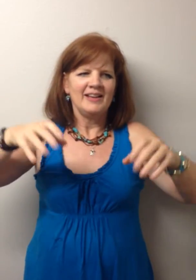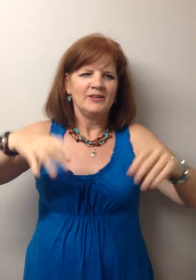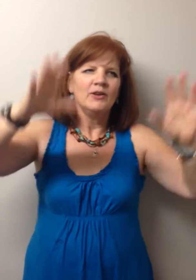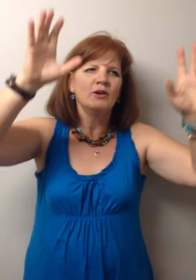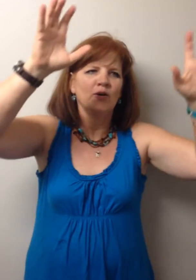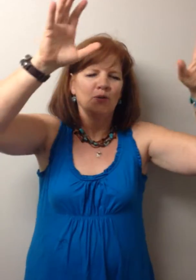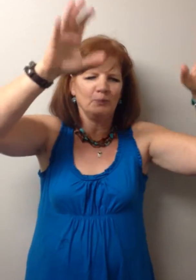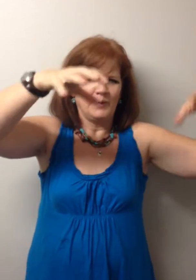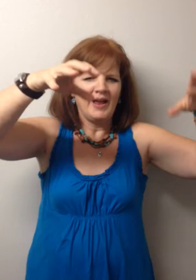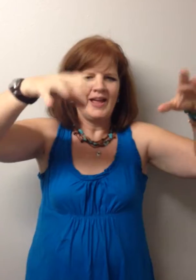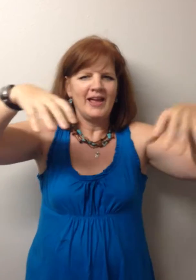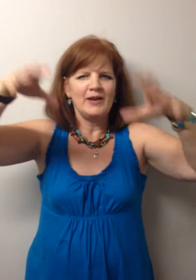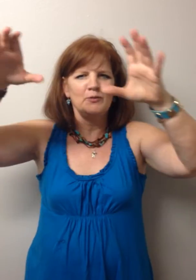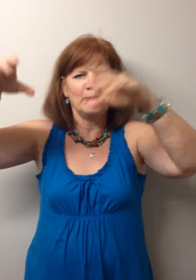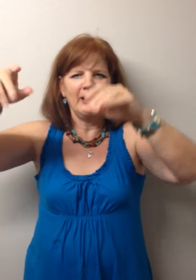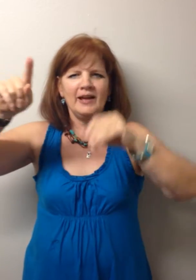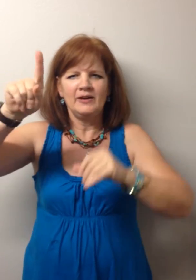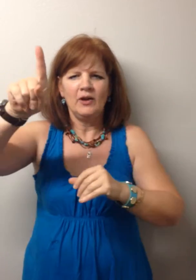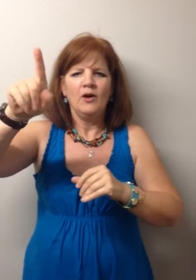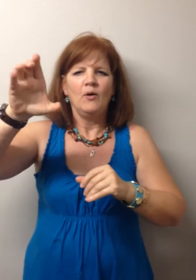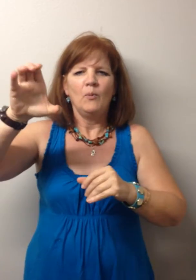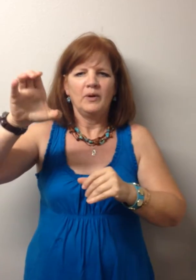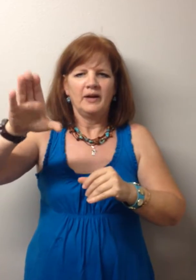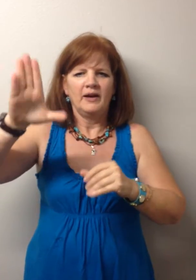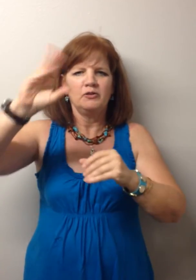rain, rain, rain. 100%